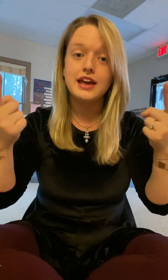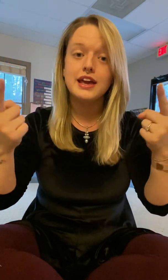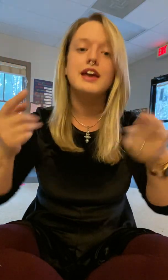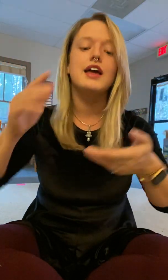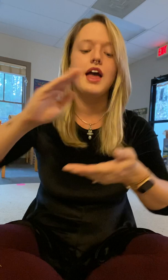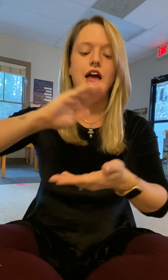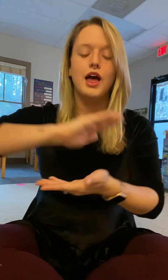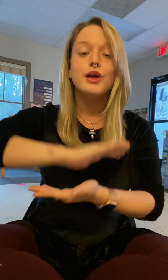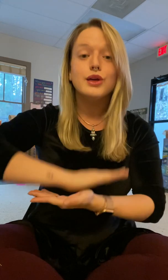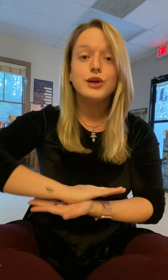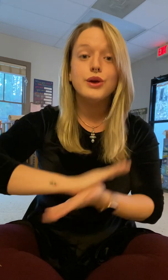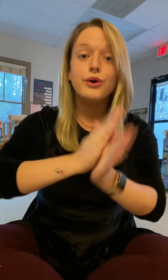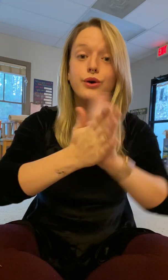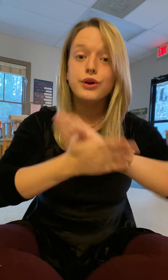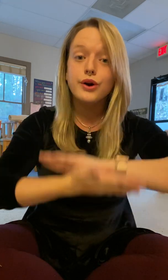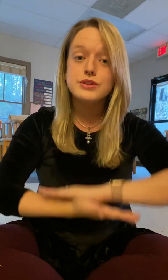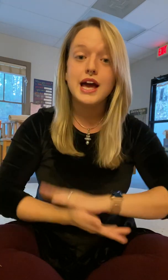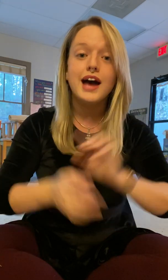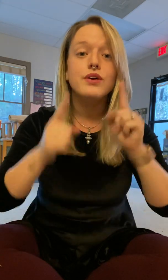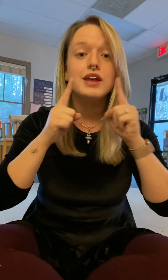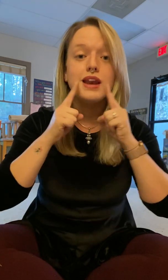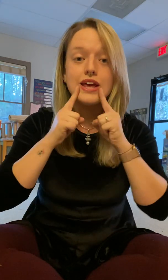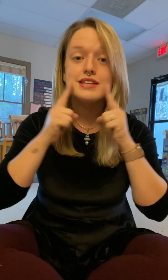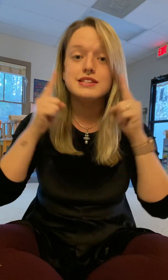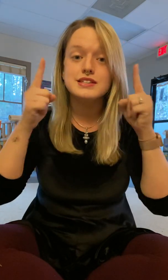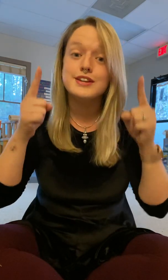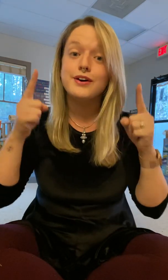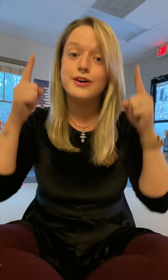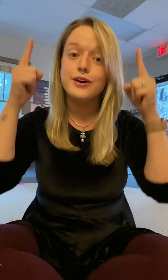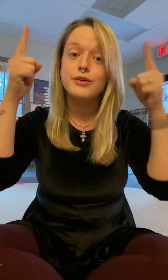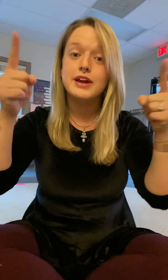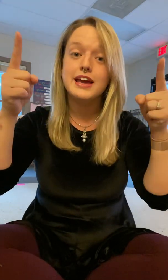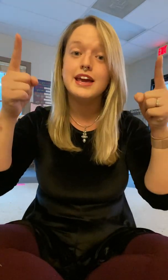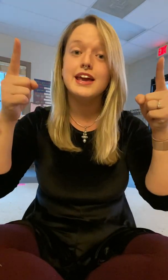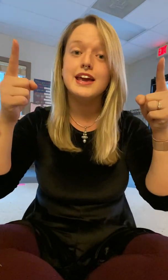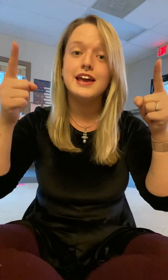history. You'll go down in history.